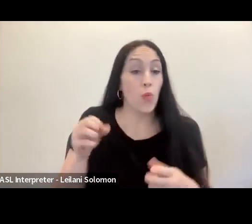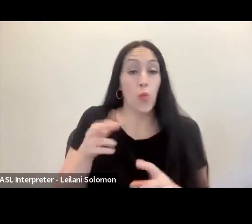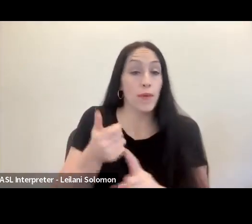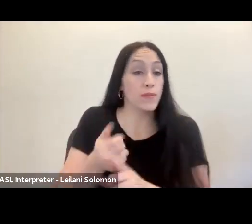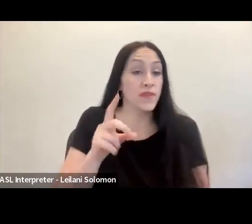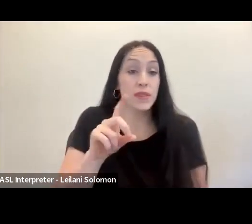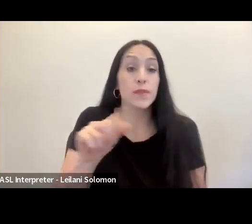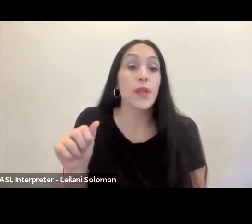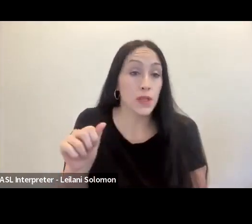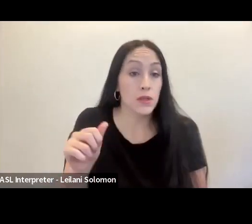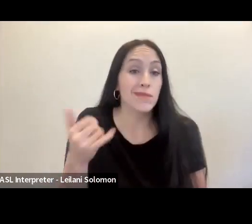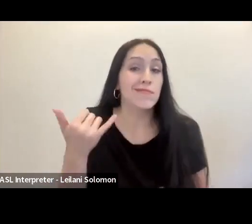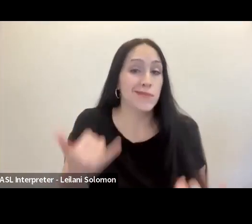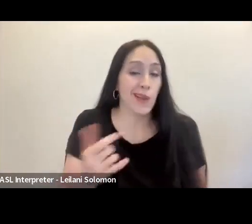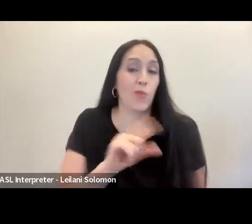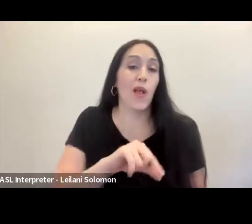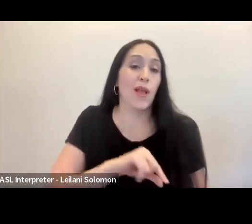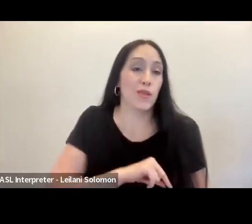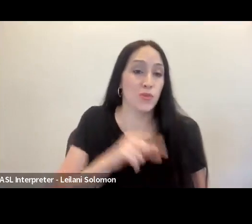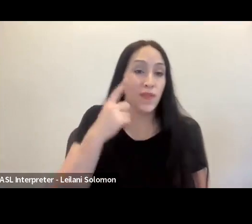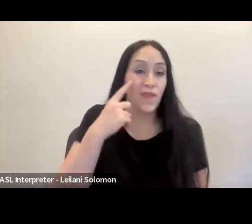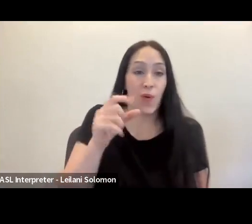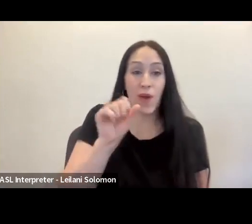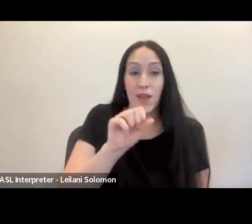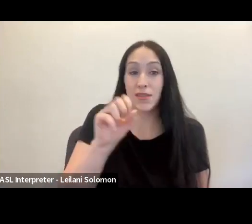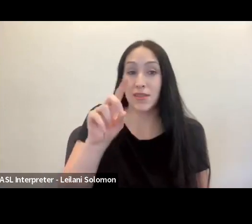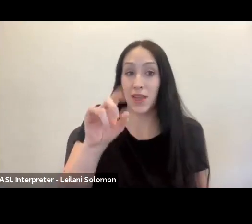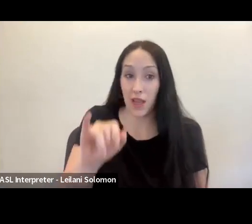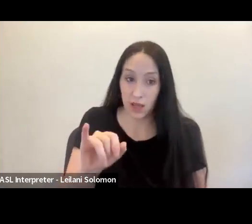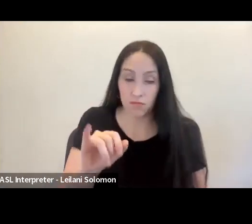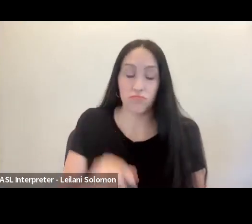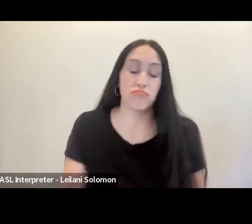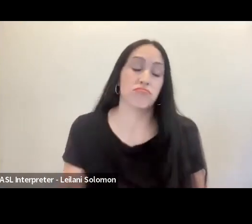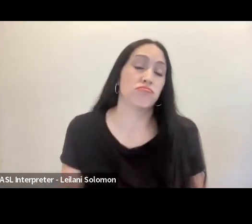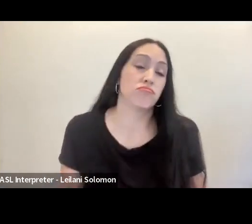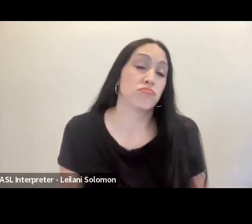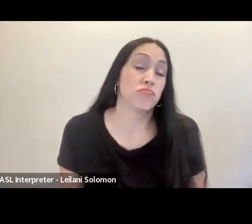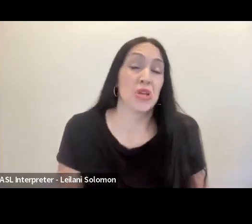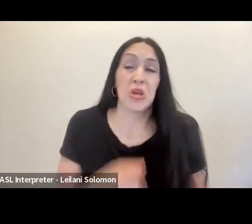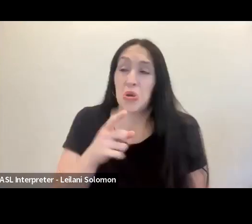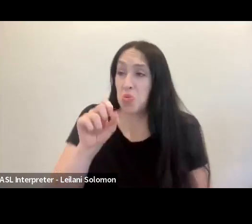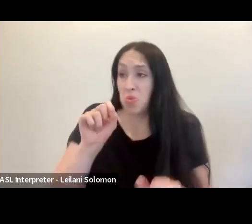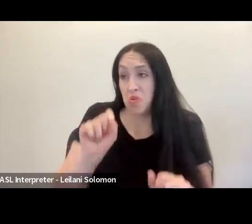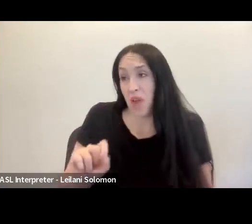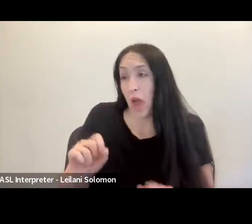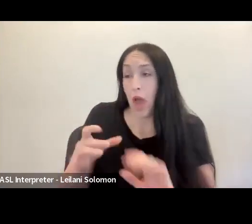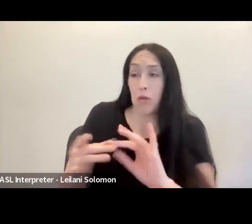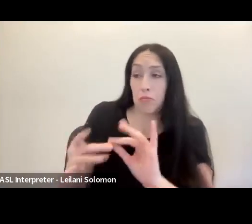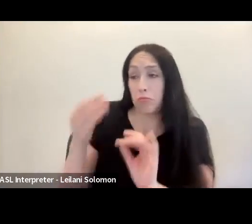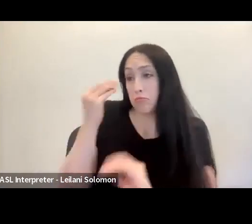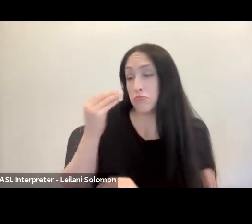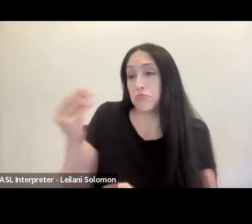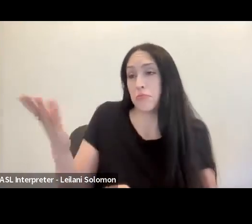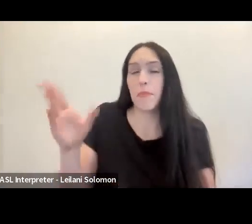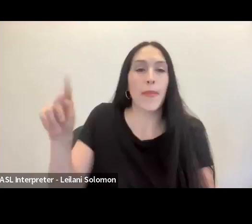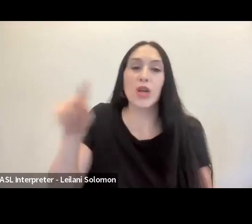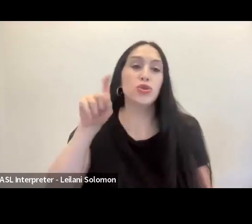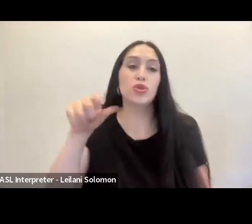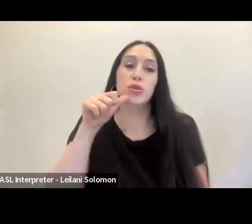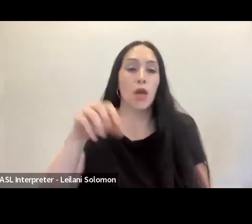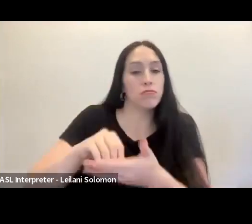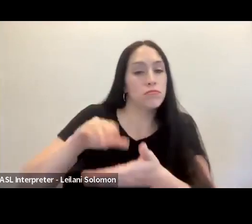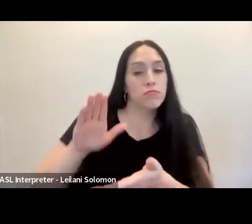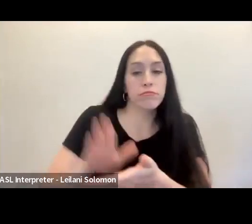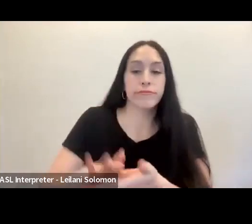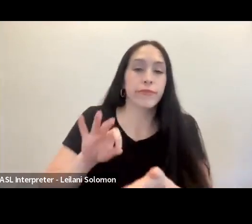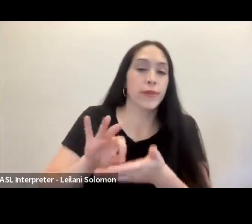And so now they're eligible for SSDI. You can mention the ABLE account, but they should not count it as